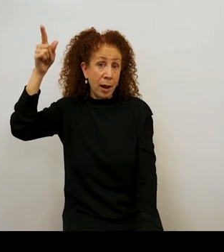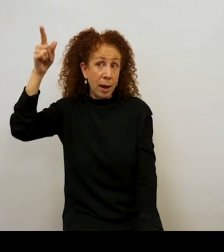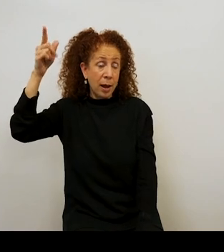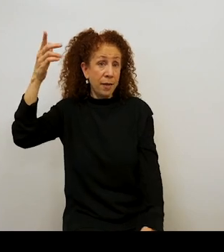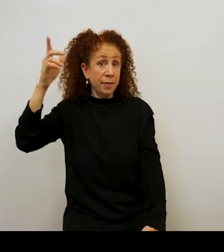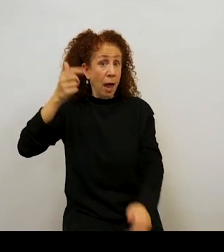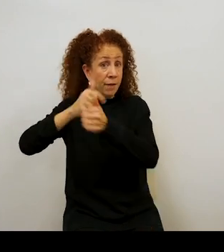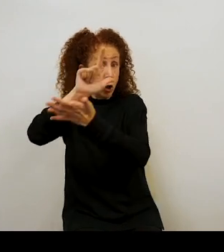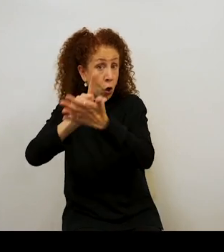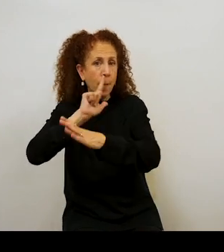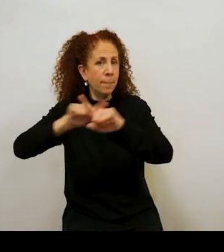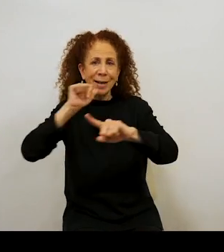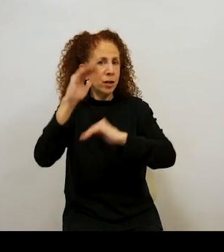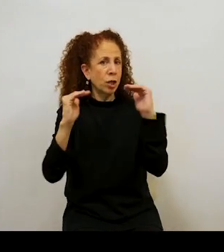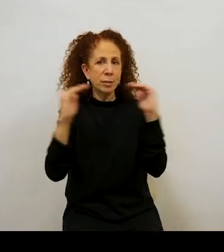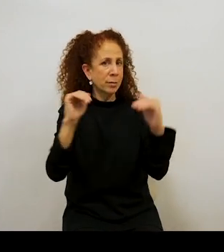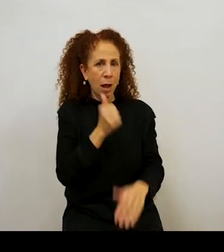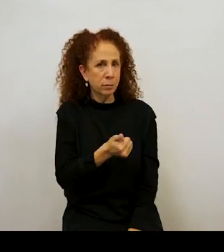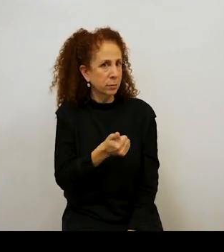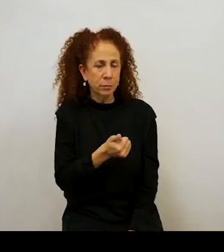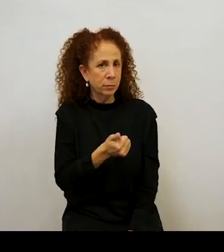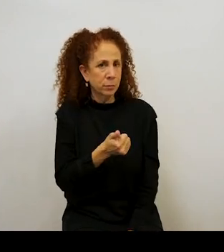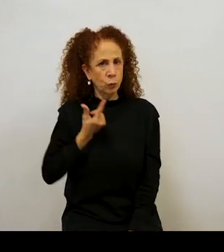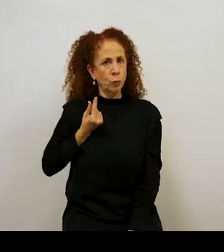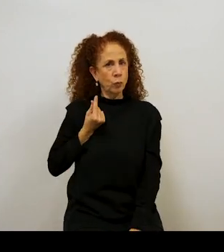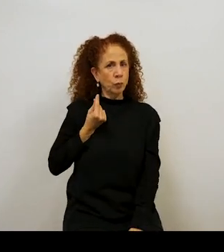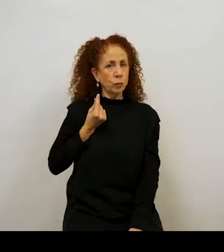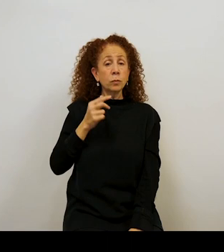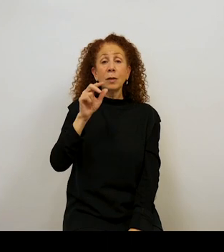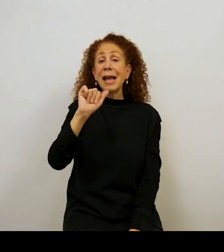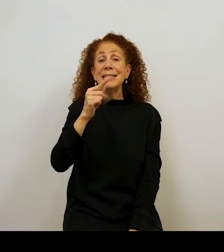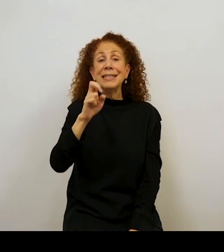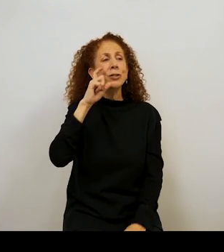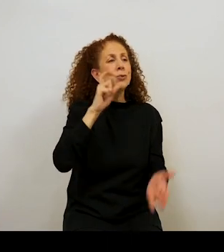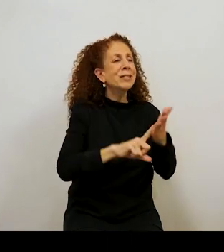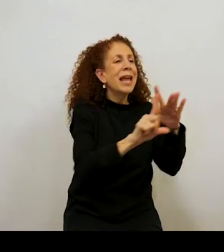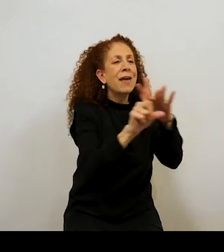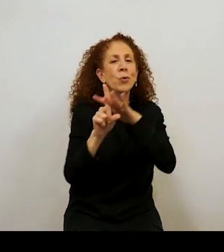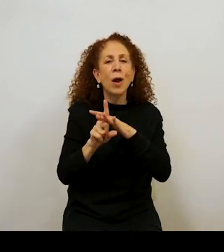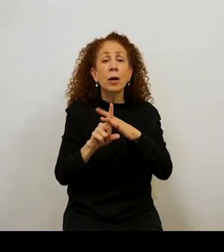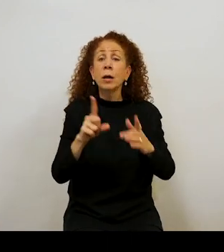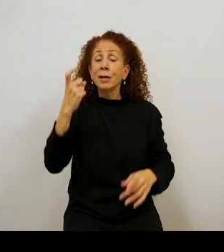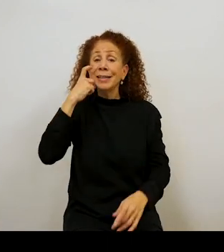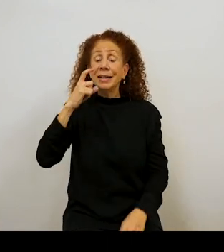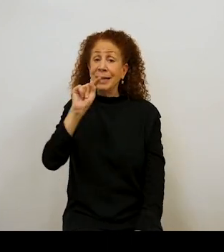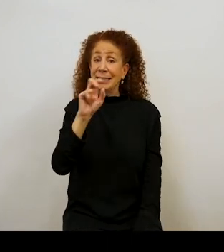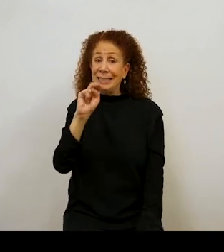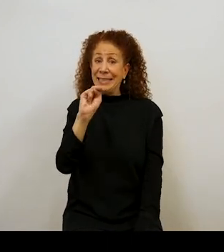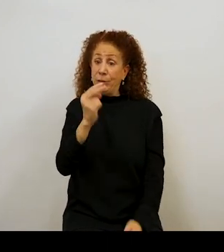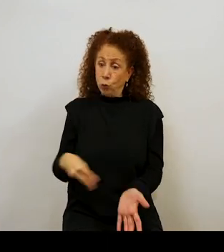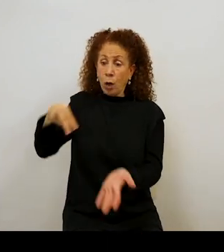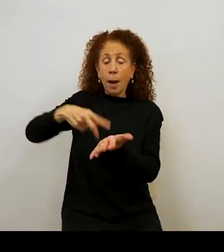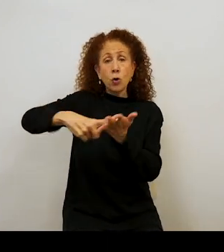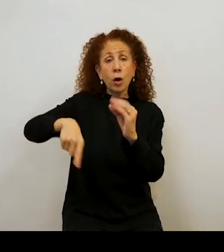lawful but not just? You know, and you see Antigone's everywhere. The teenagers who stood up to talk about gun